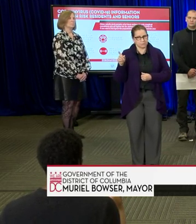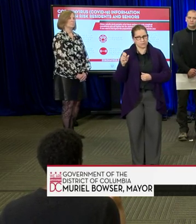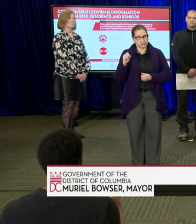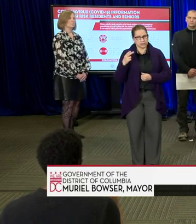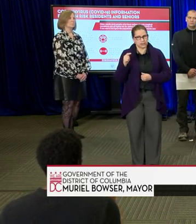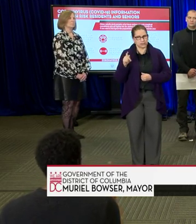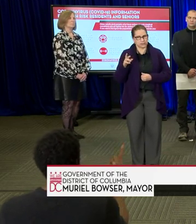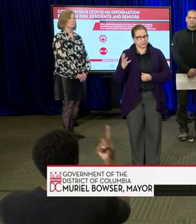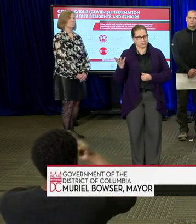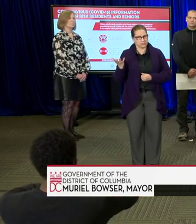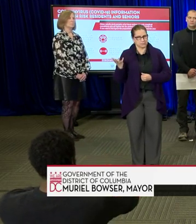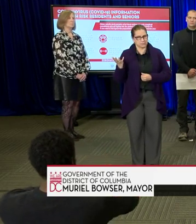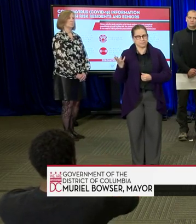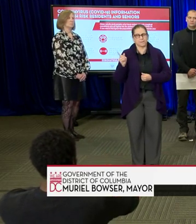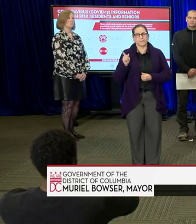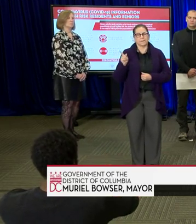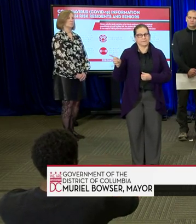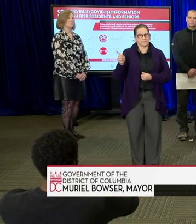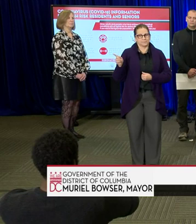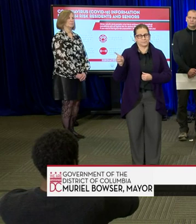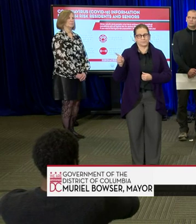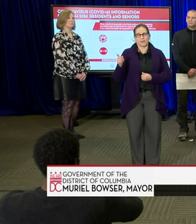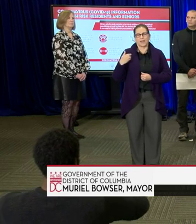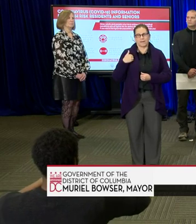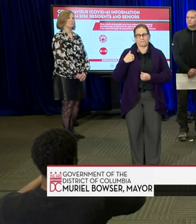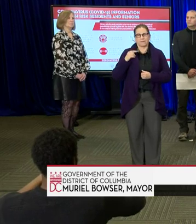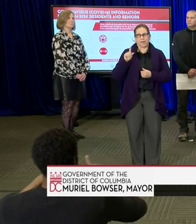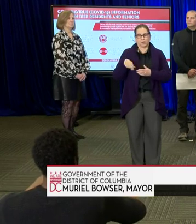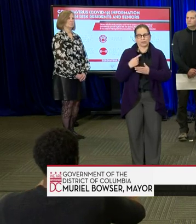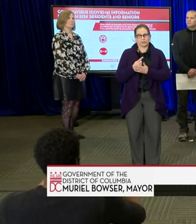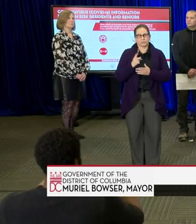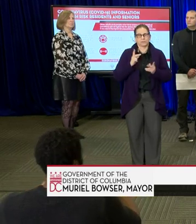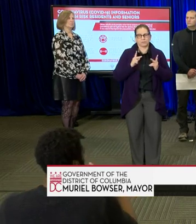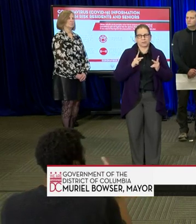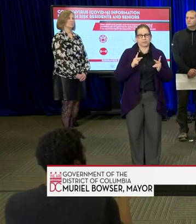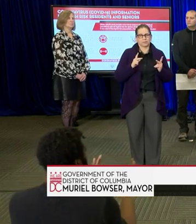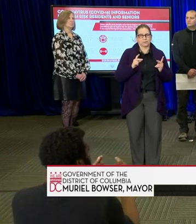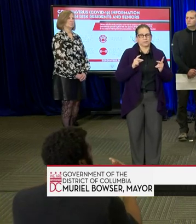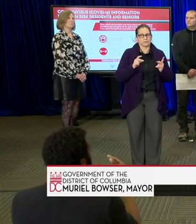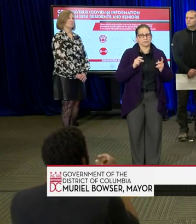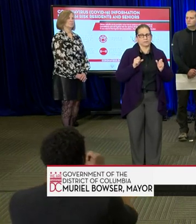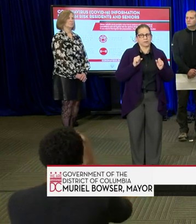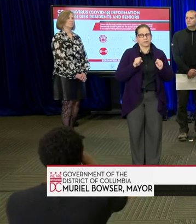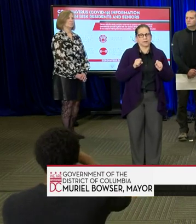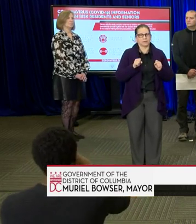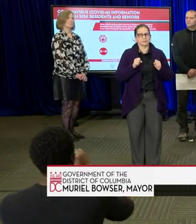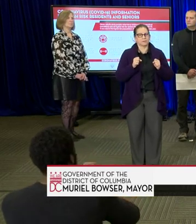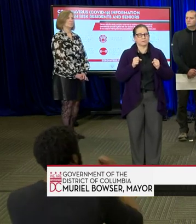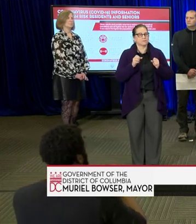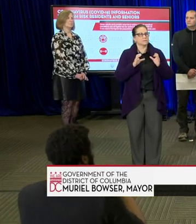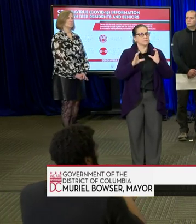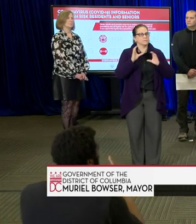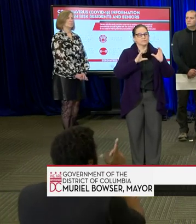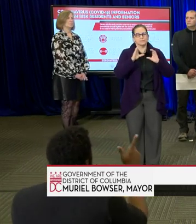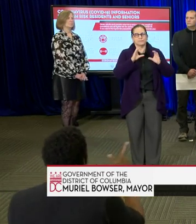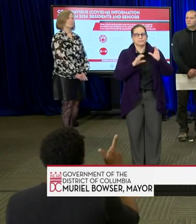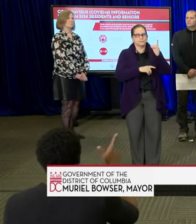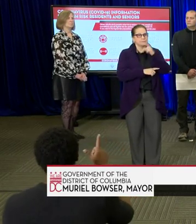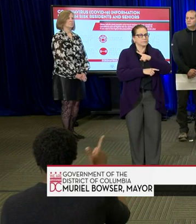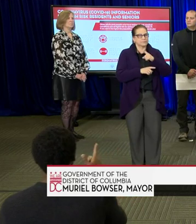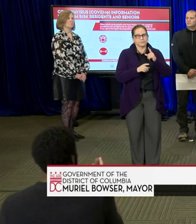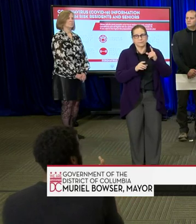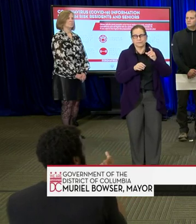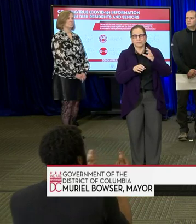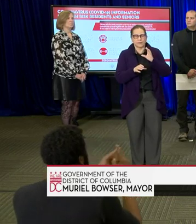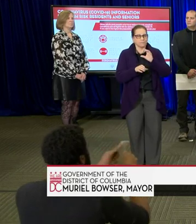So during the day, the residents go different places: job training, libraries, day center